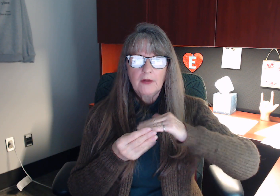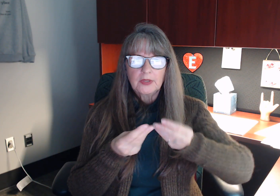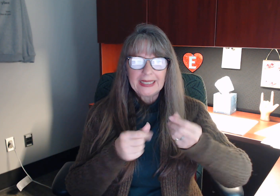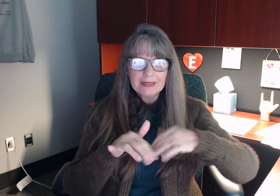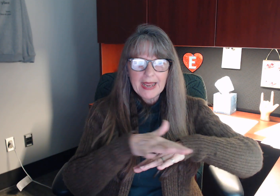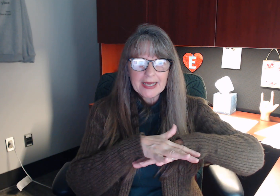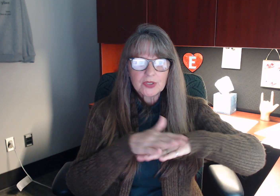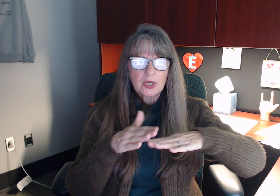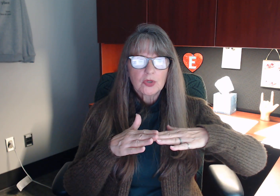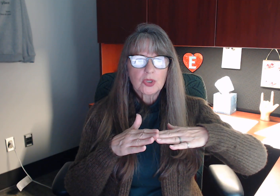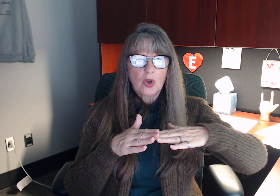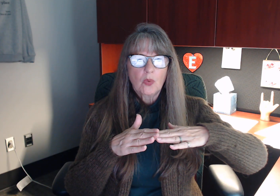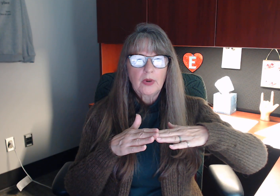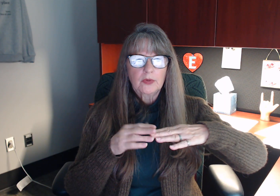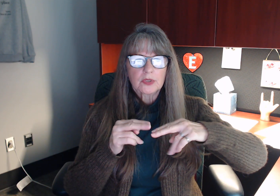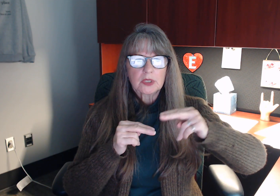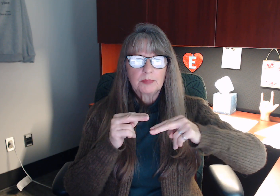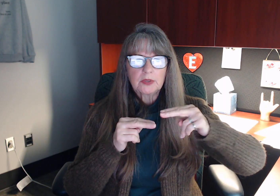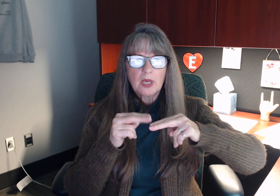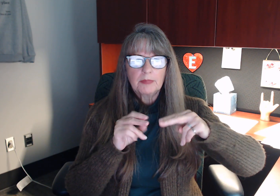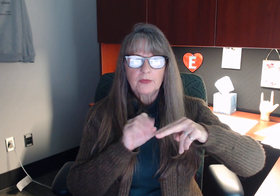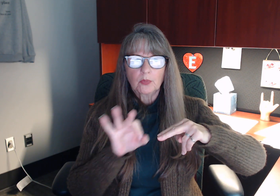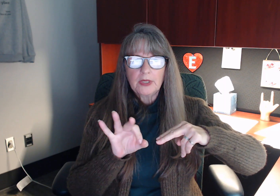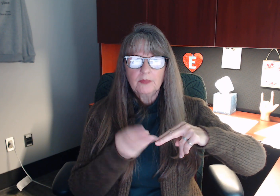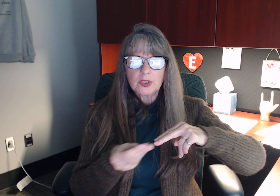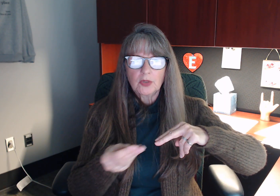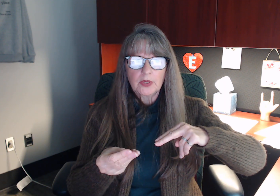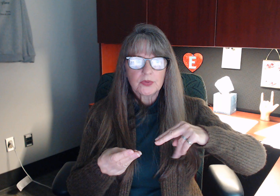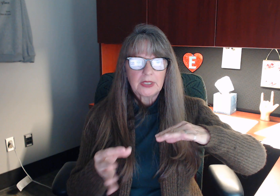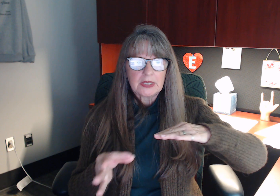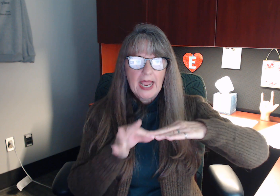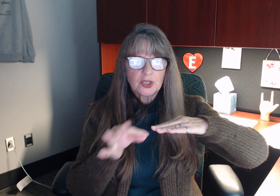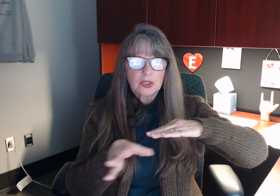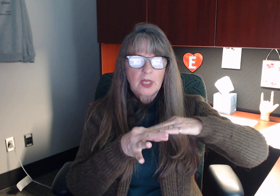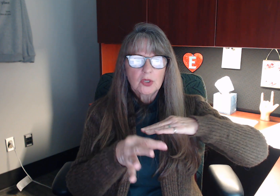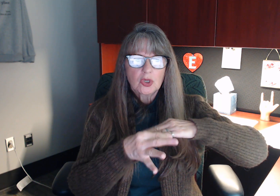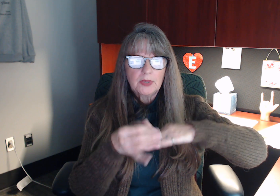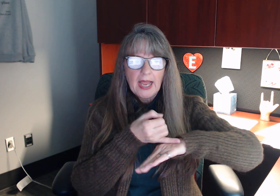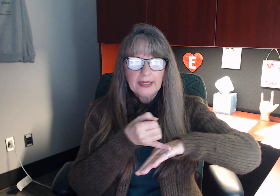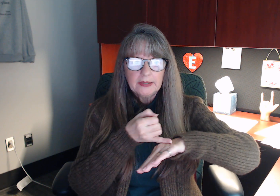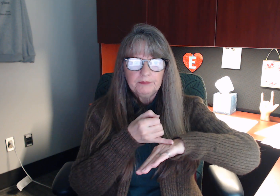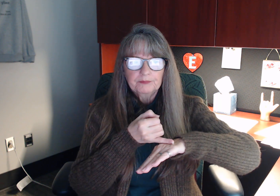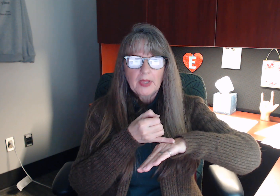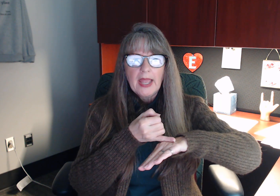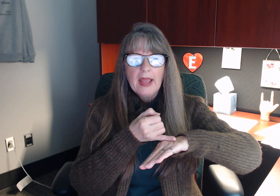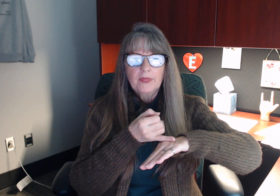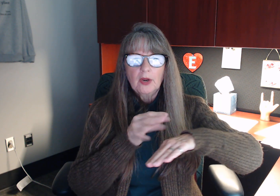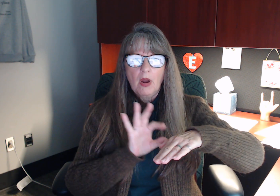the landmass, so where there's this buildup of the reef materials and it attaches to an island, and they're on